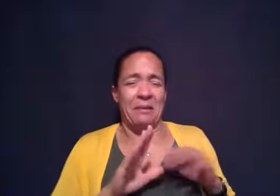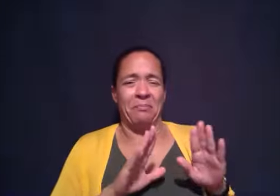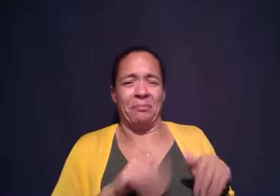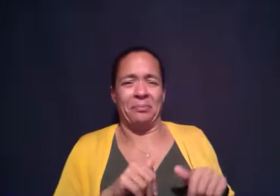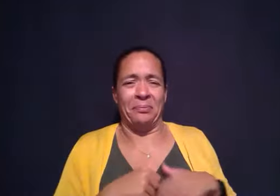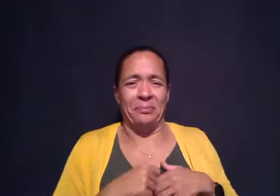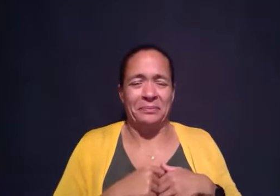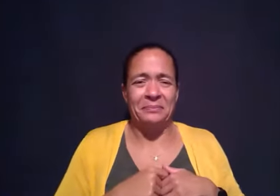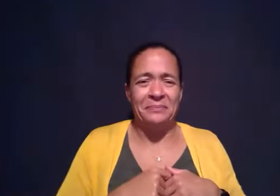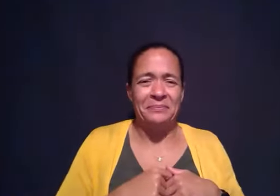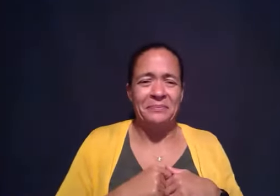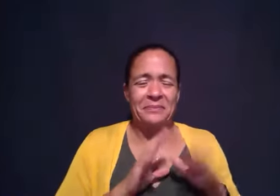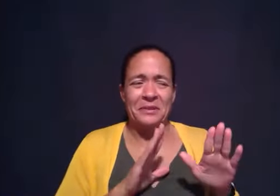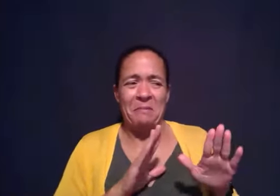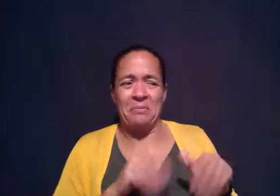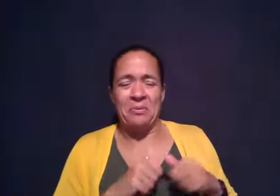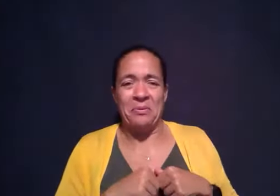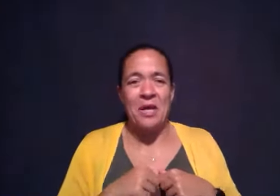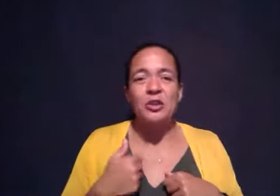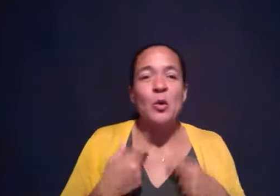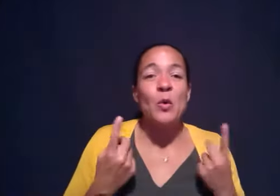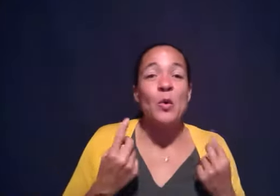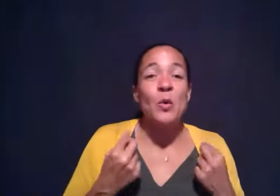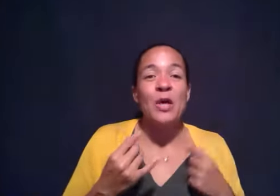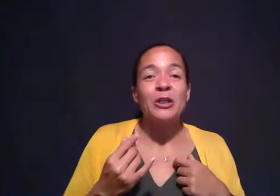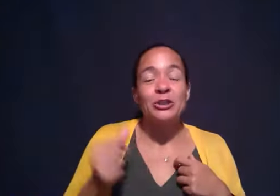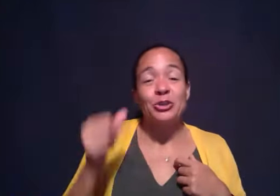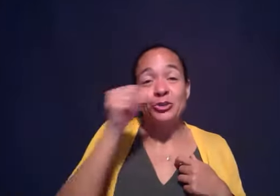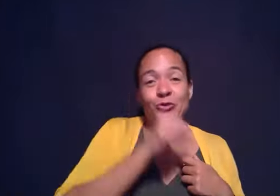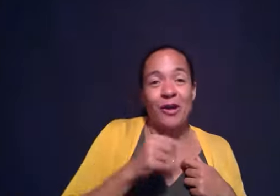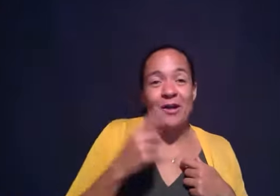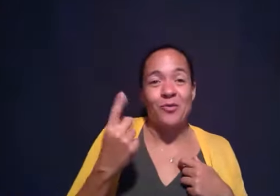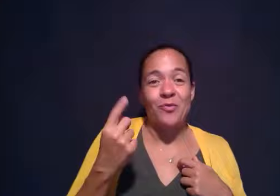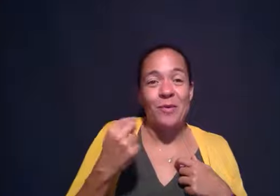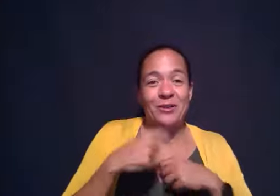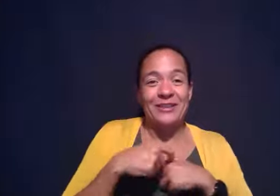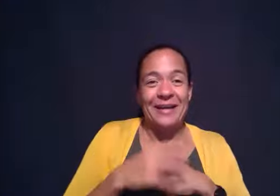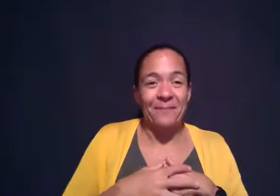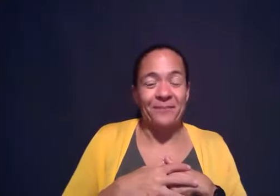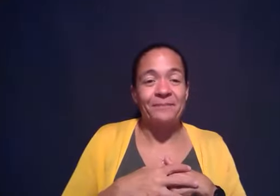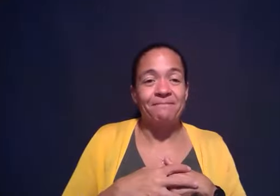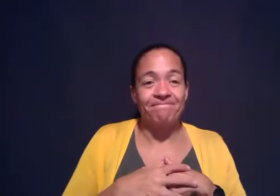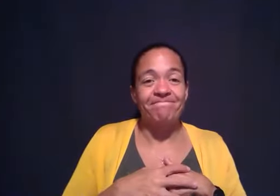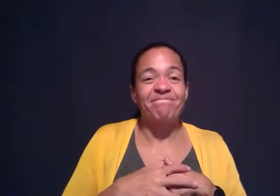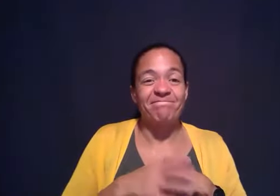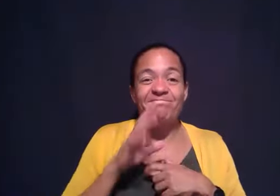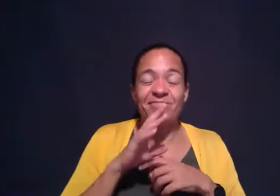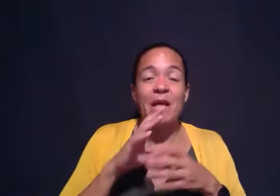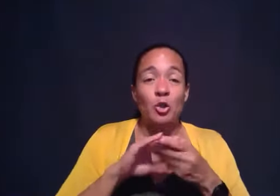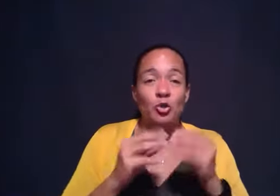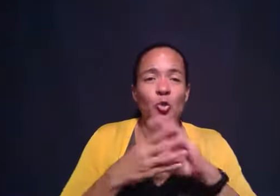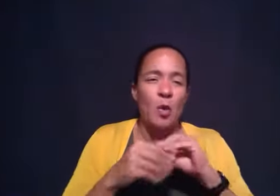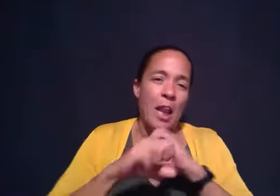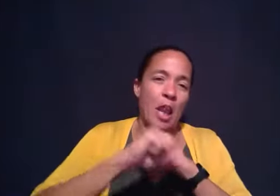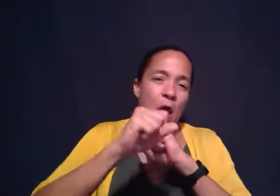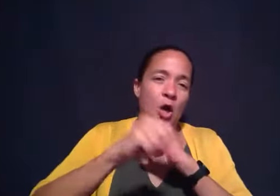And so I got drunk one more time. It's a long, convoluted story, but I was driving around an